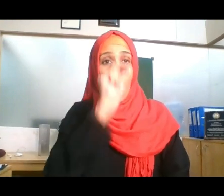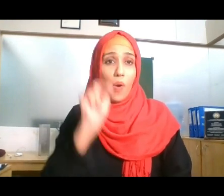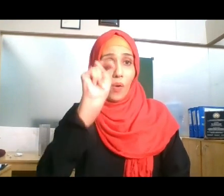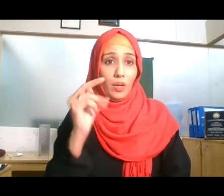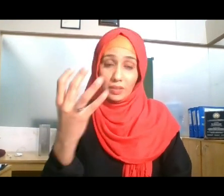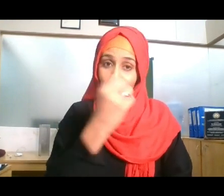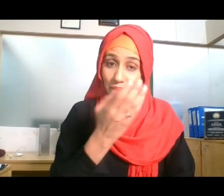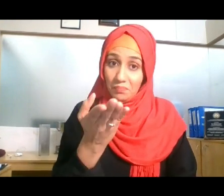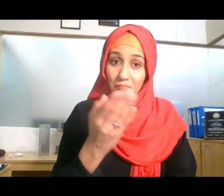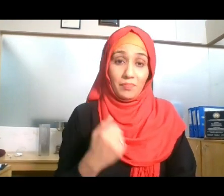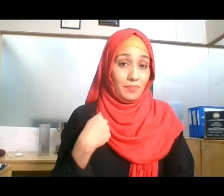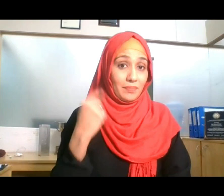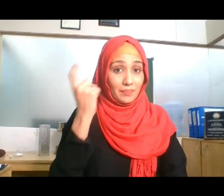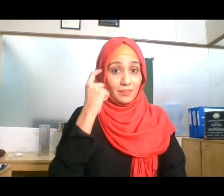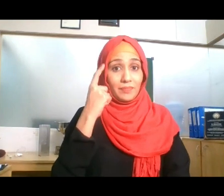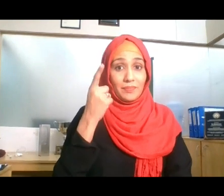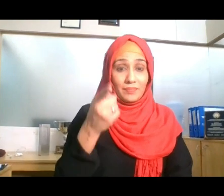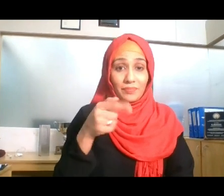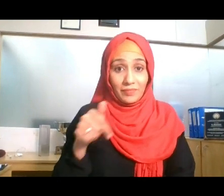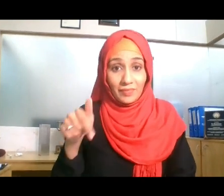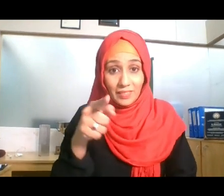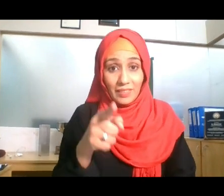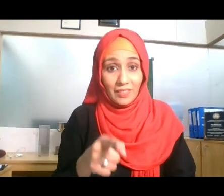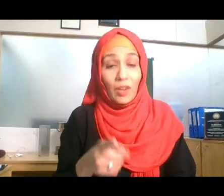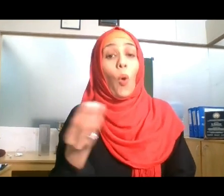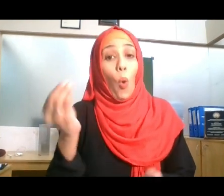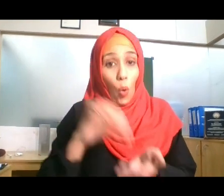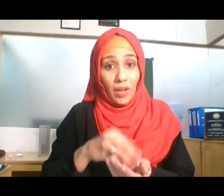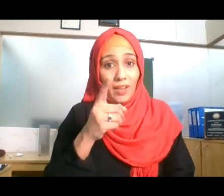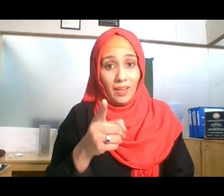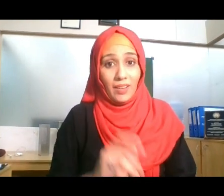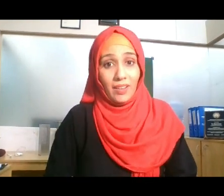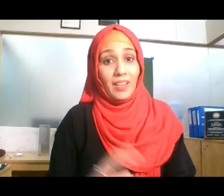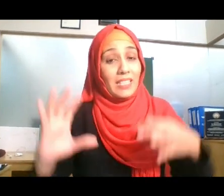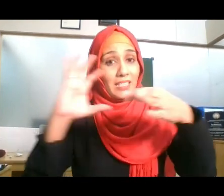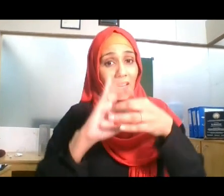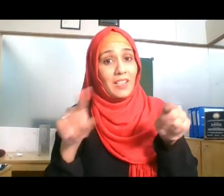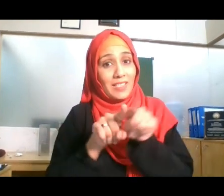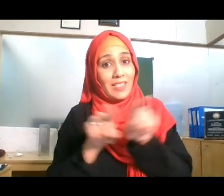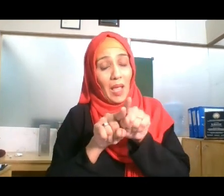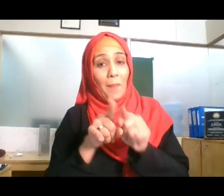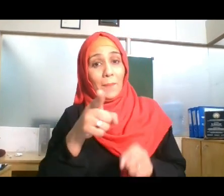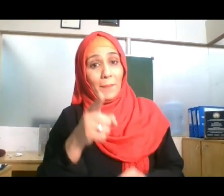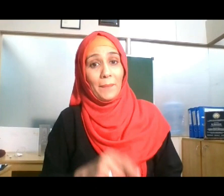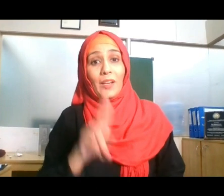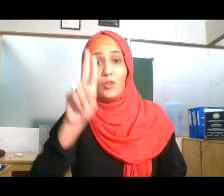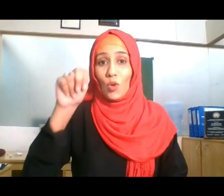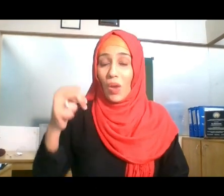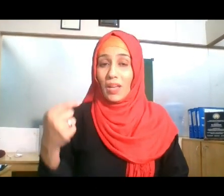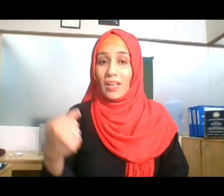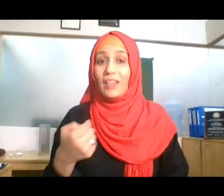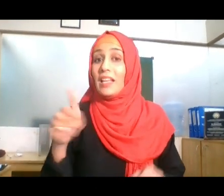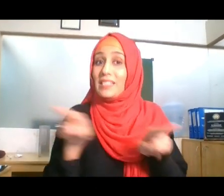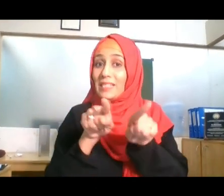well, because I am told that as of recent, Now PDP also has that same stakeholder status at the United